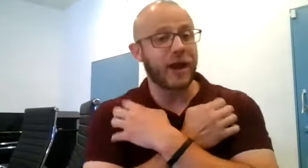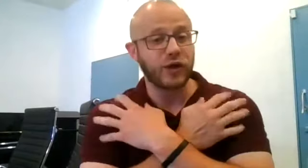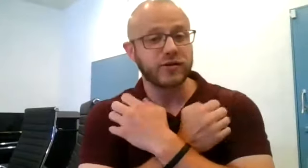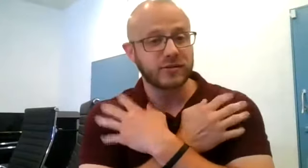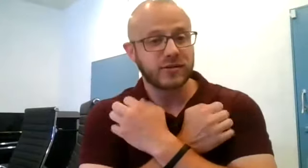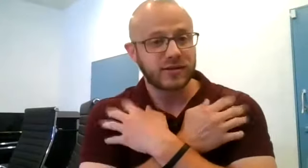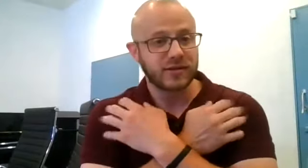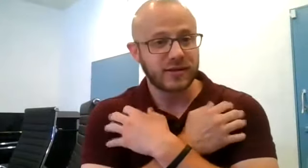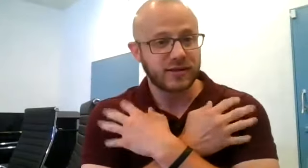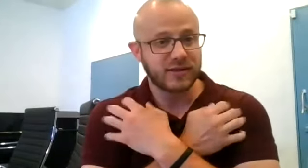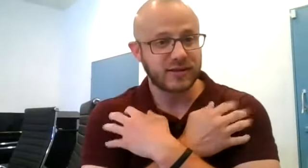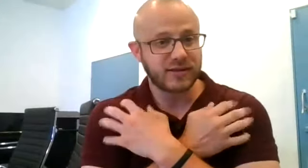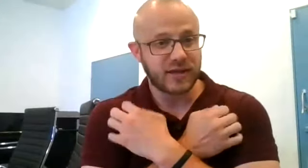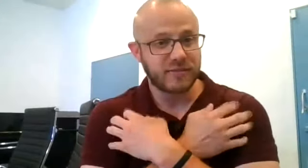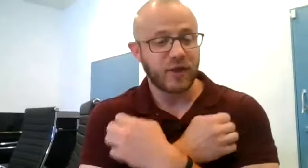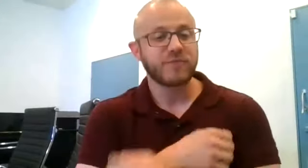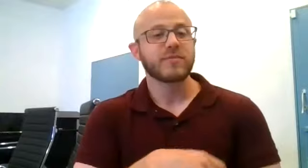me teddy bear.